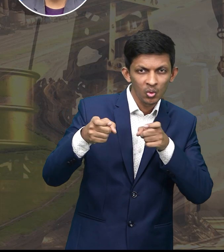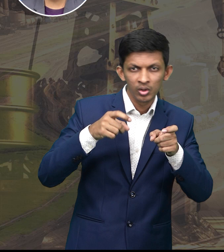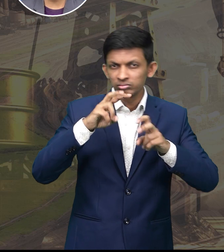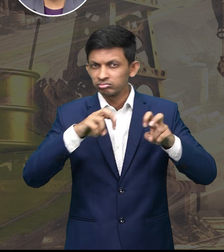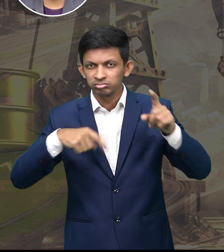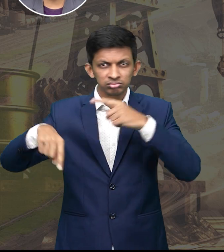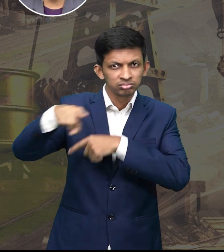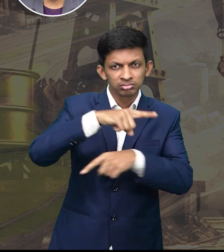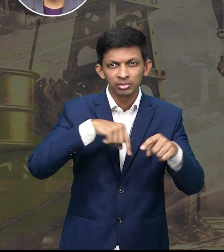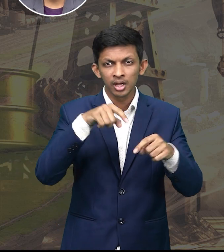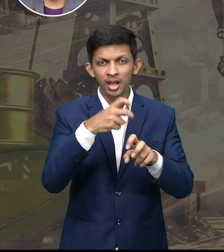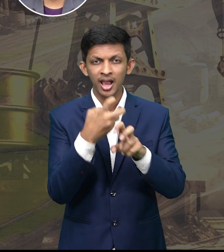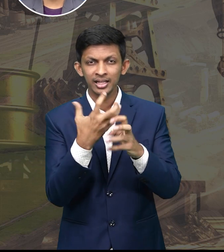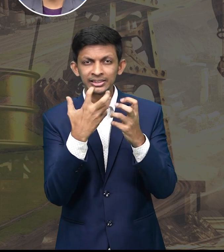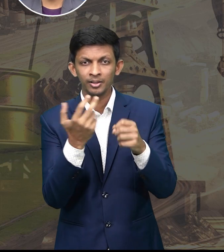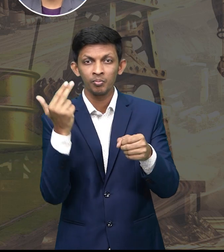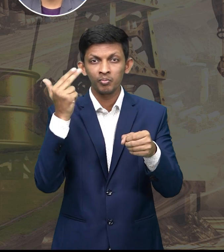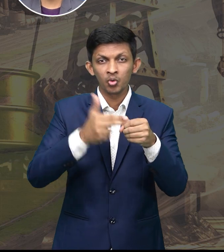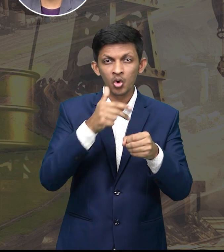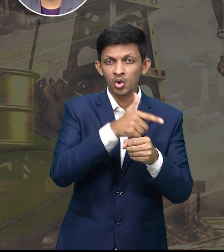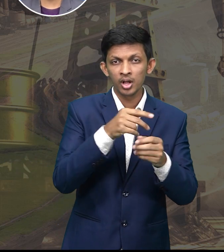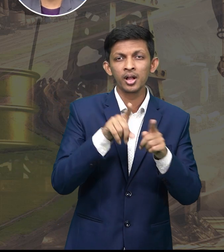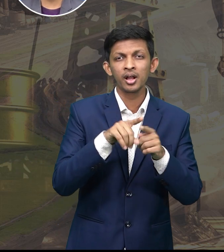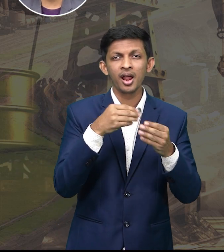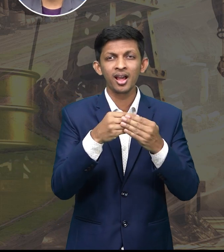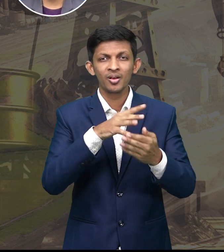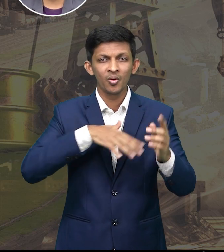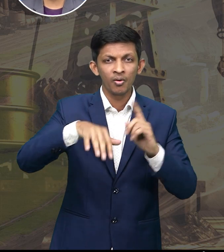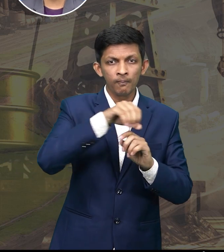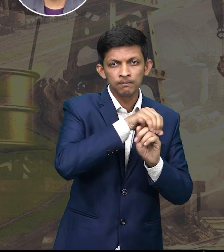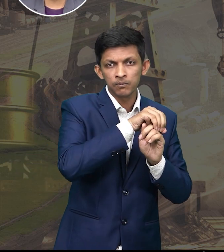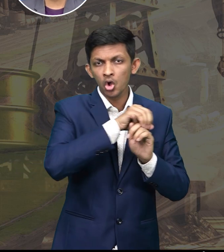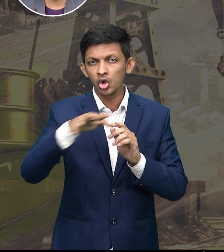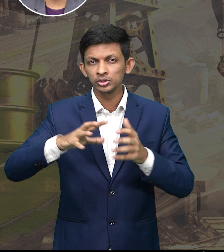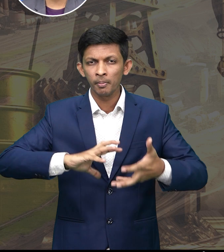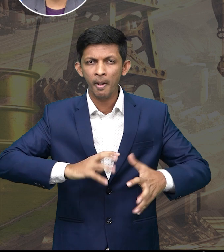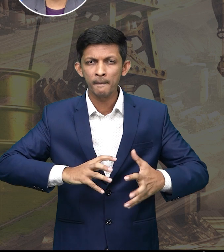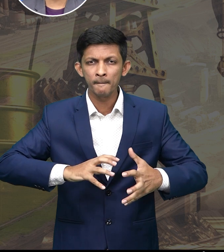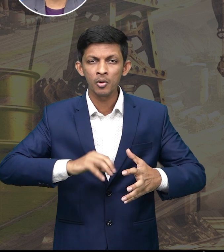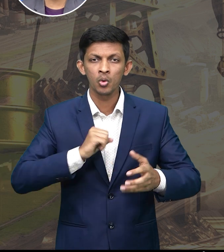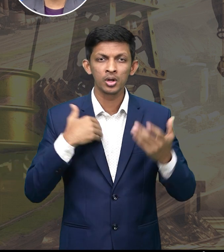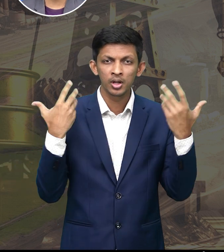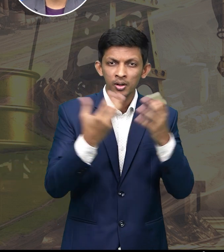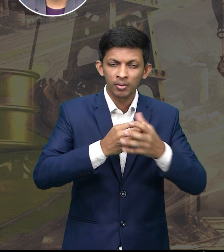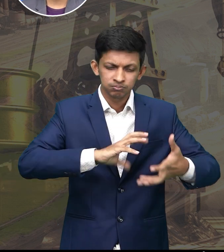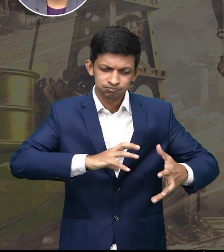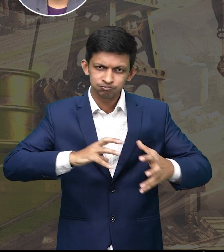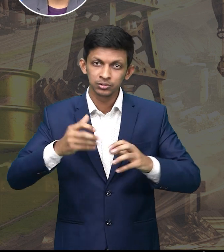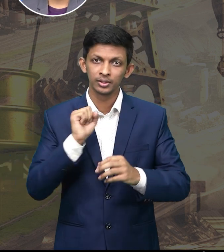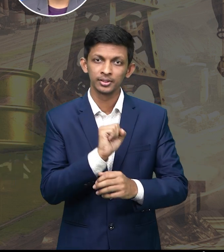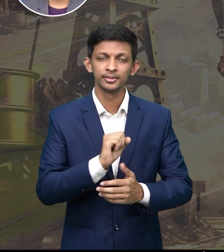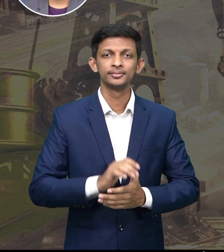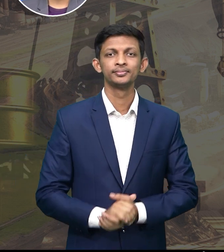The management of coal and petroleum also addresses the efficiency of our machines.